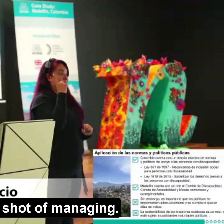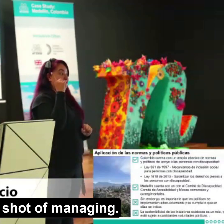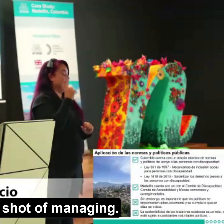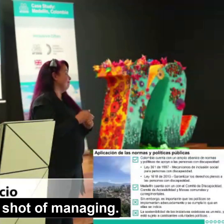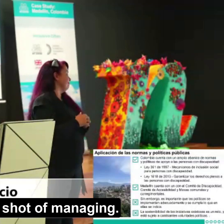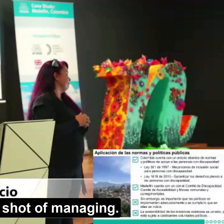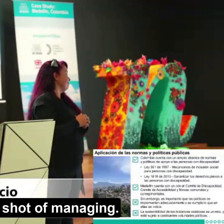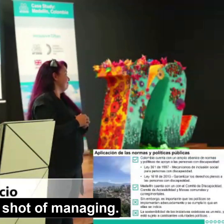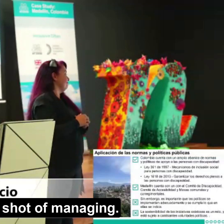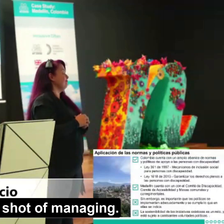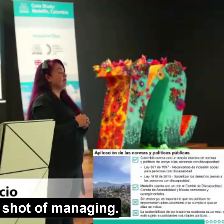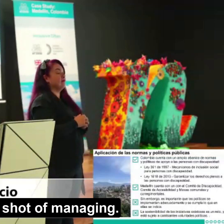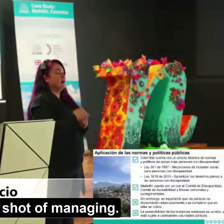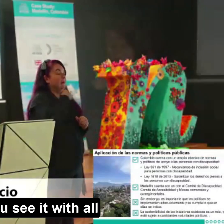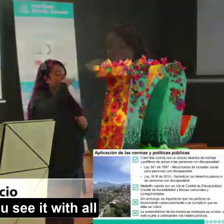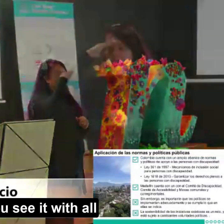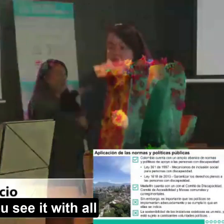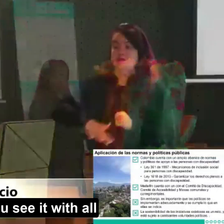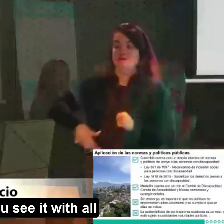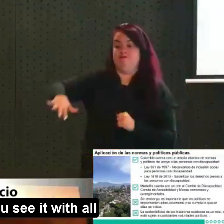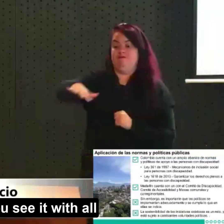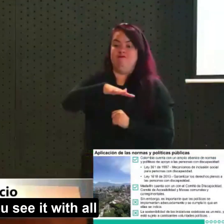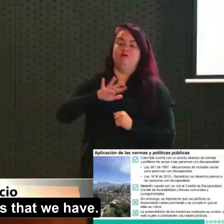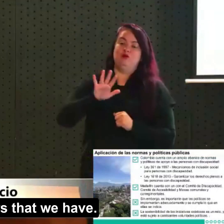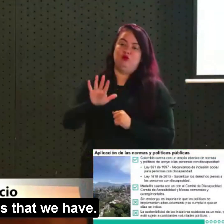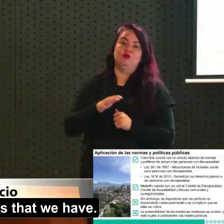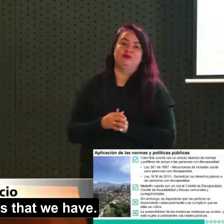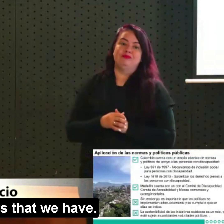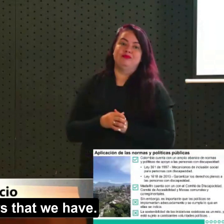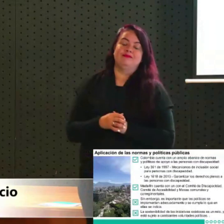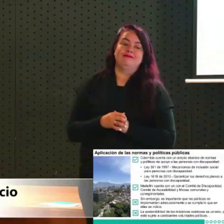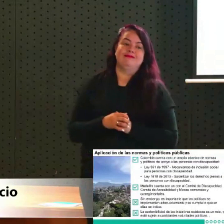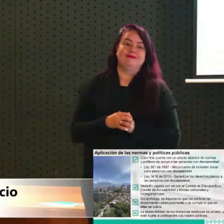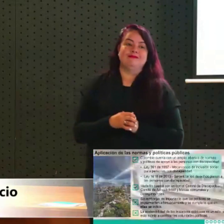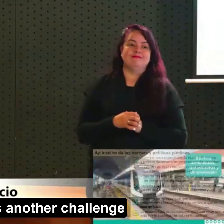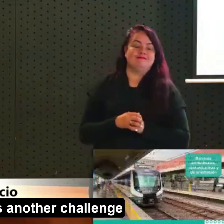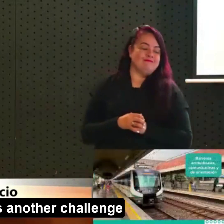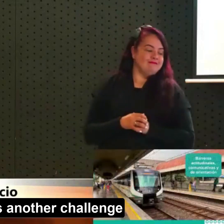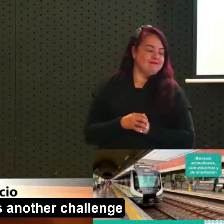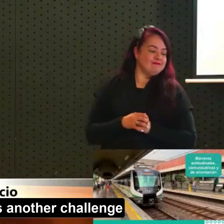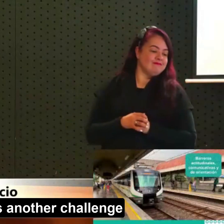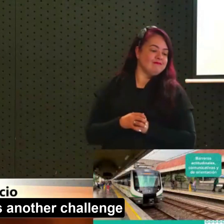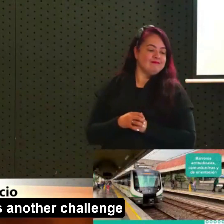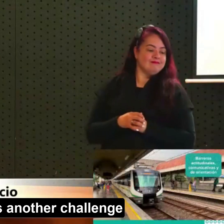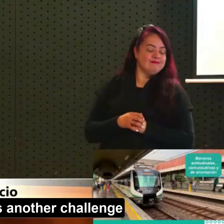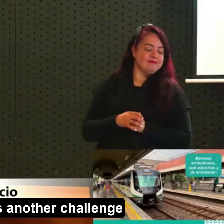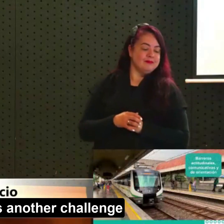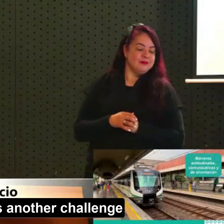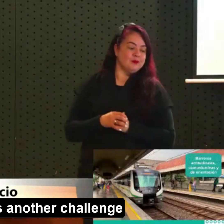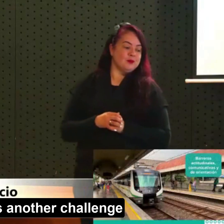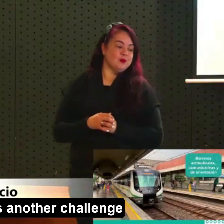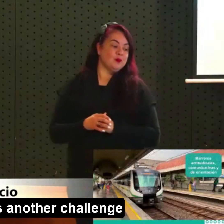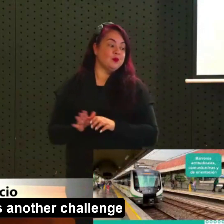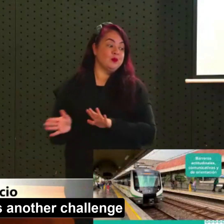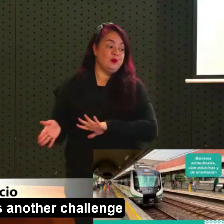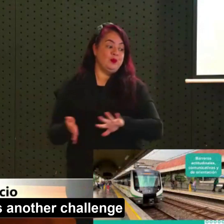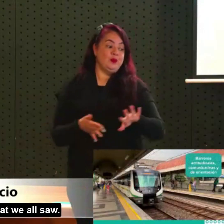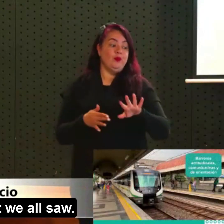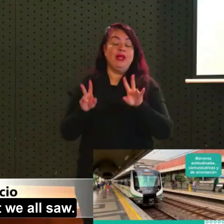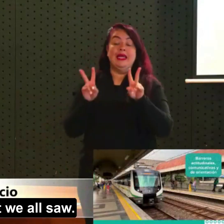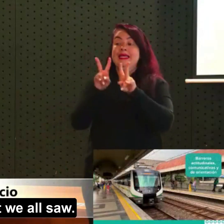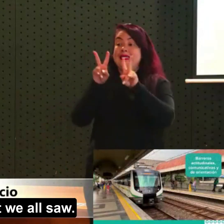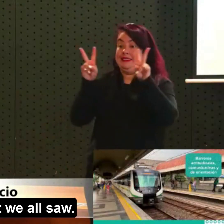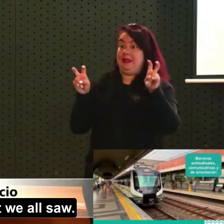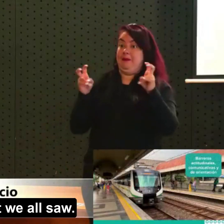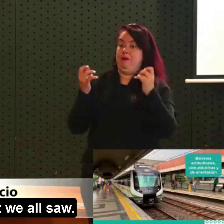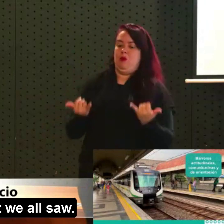a pan shot of Medellin, and you see it with all the laws that we have. And here, another